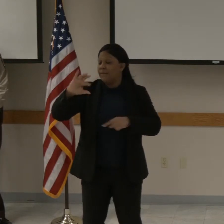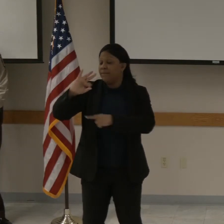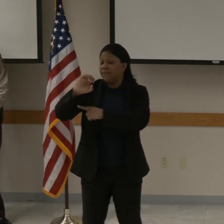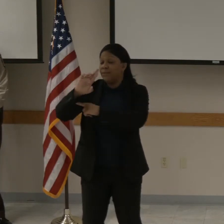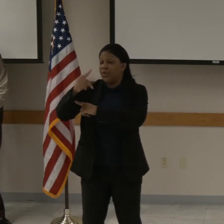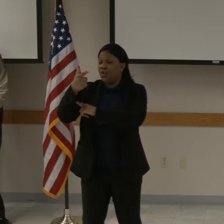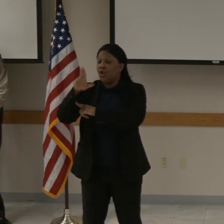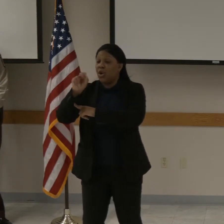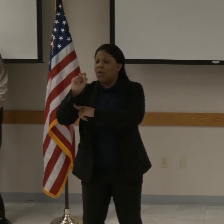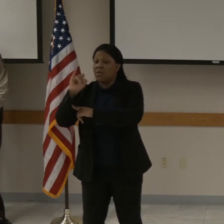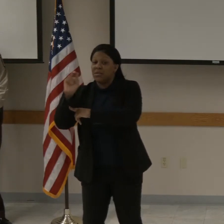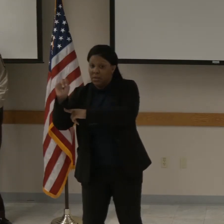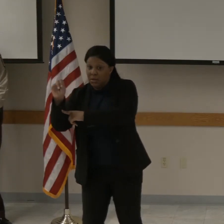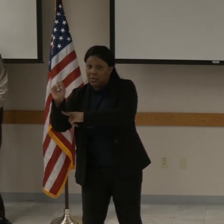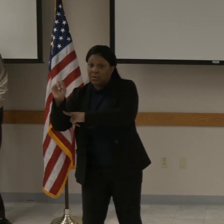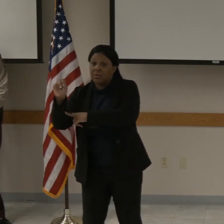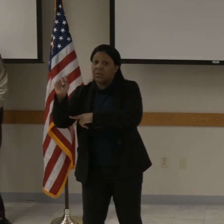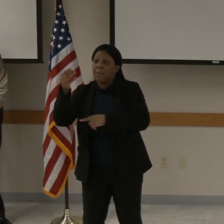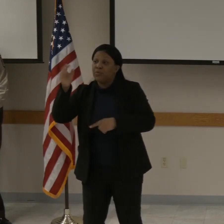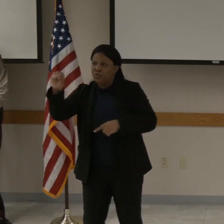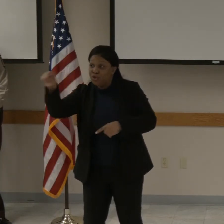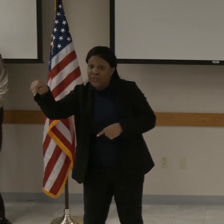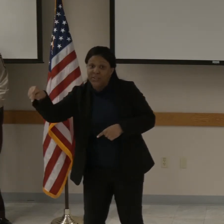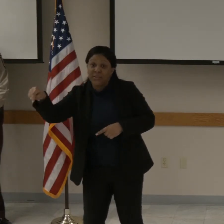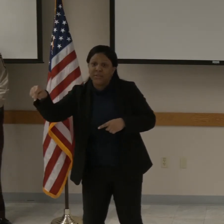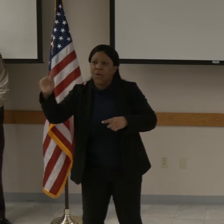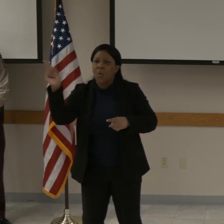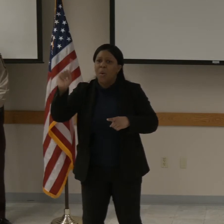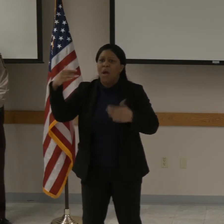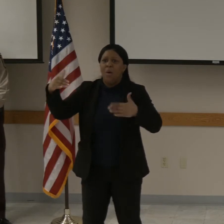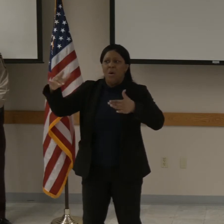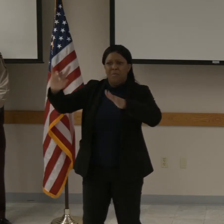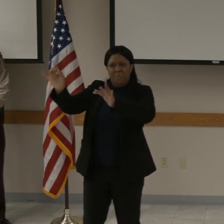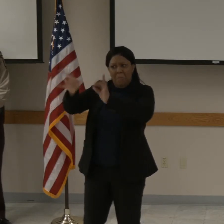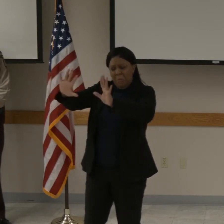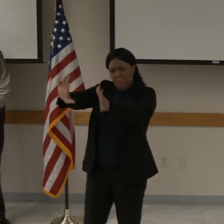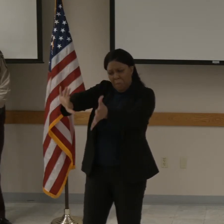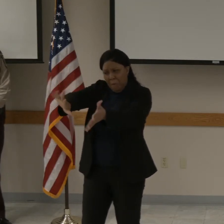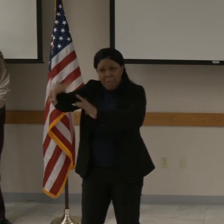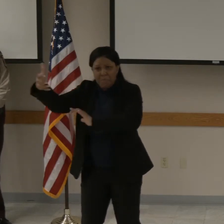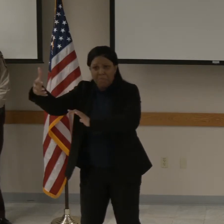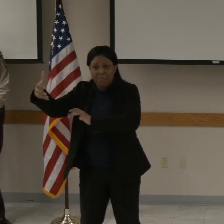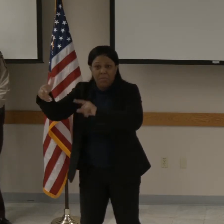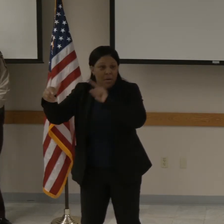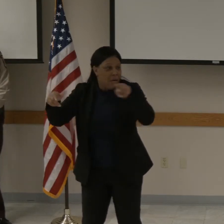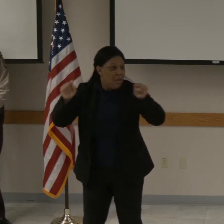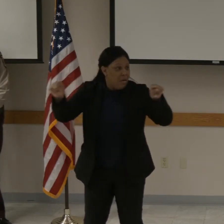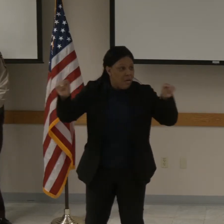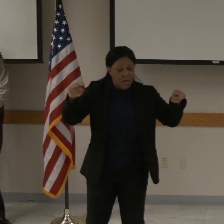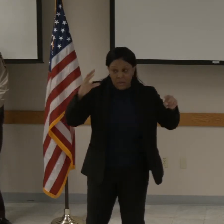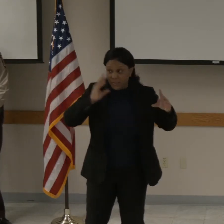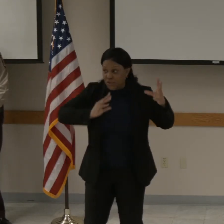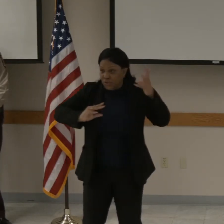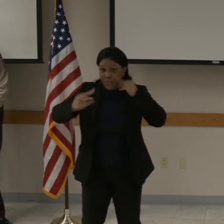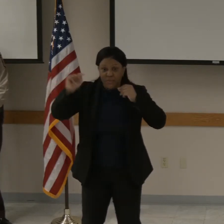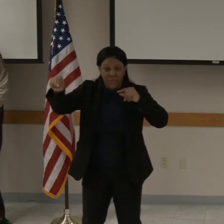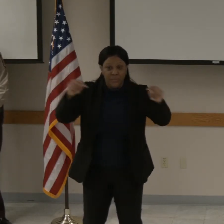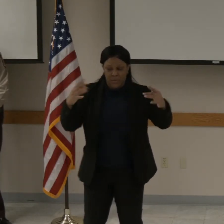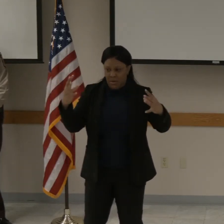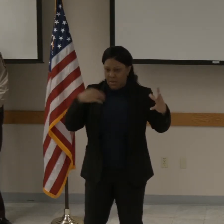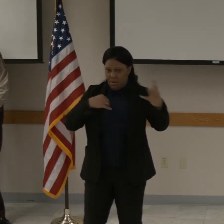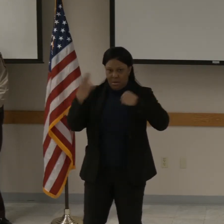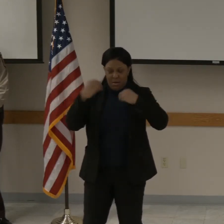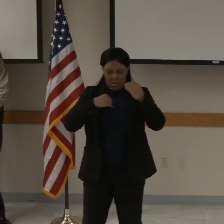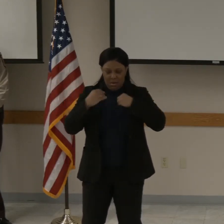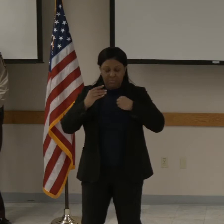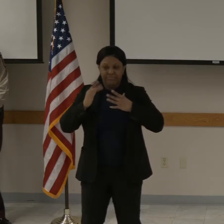civil disturbances, protests, and riots have been the result. we're committed as part of the Unified Command to learn